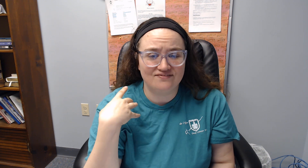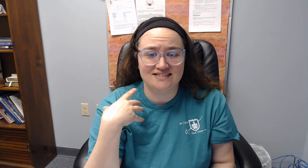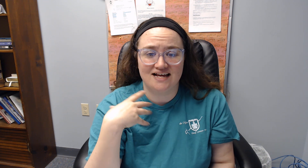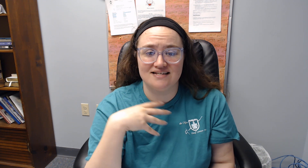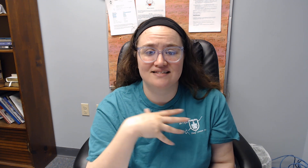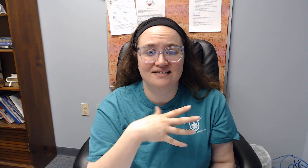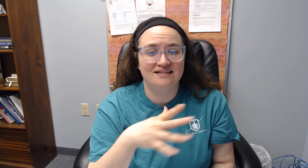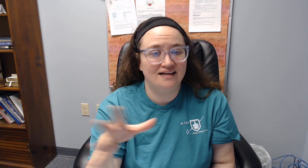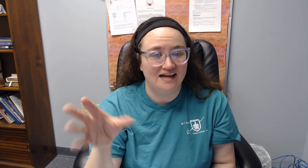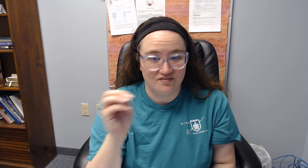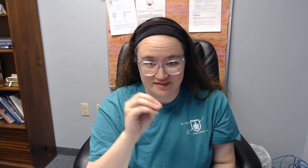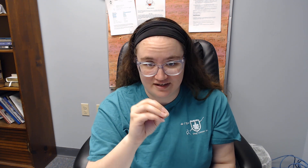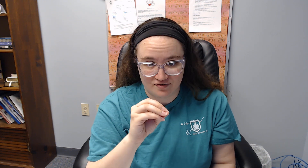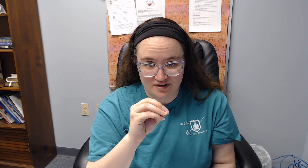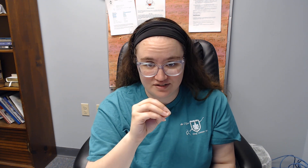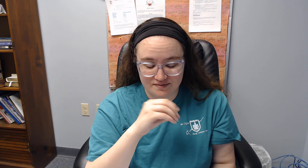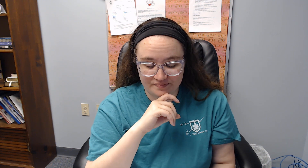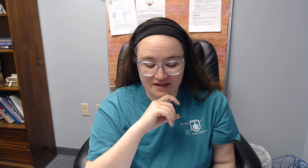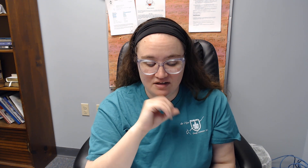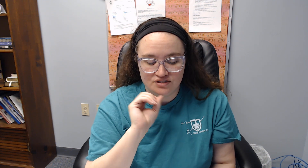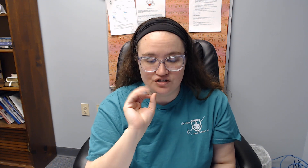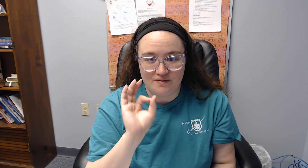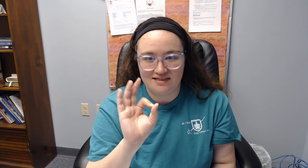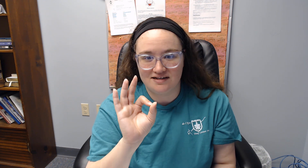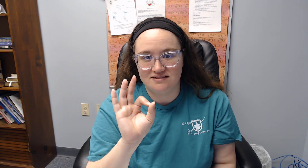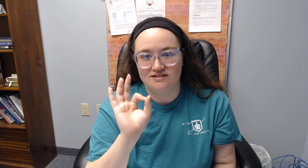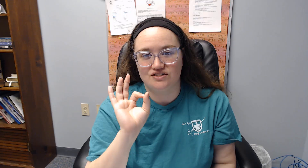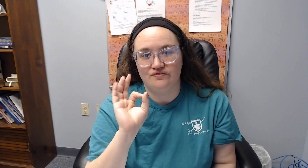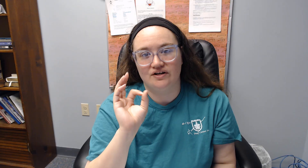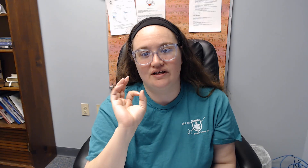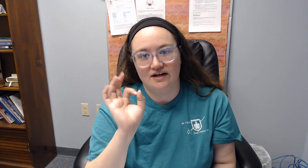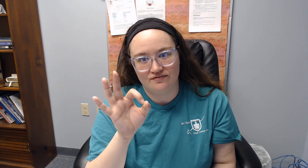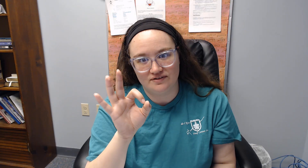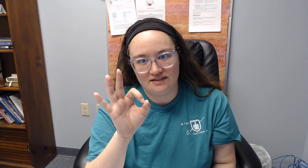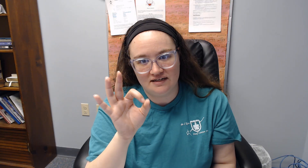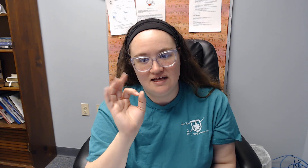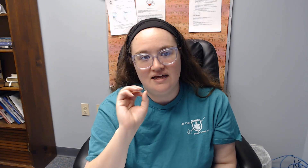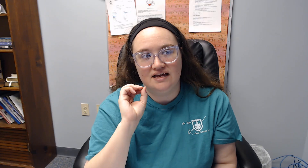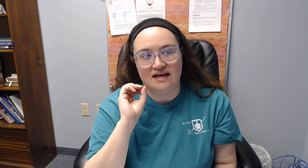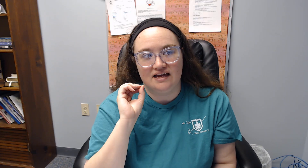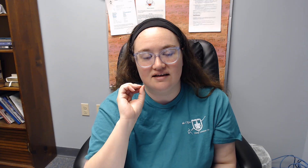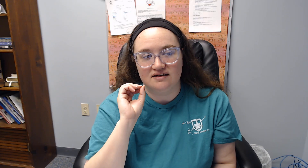emphasize everything around you. So make that decision very carefully, and